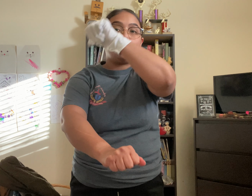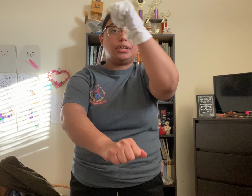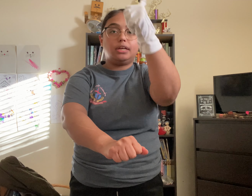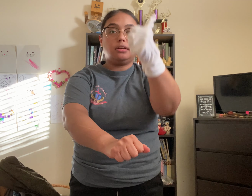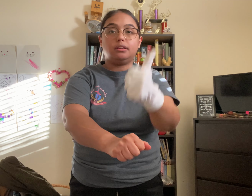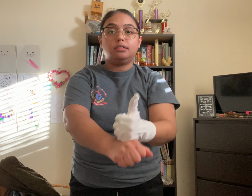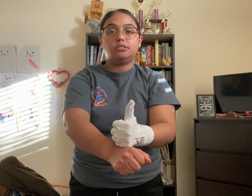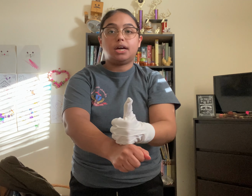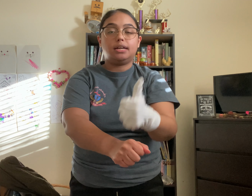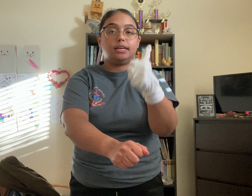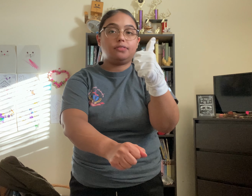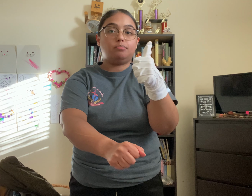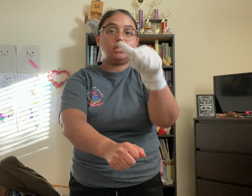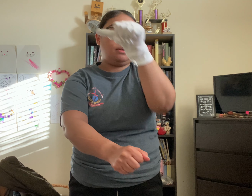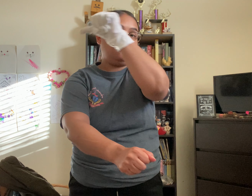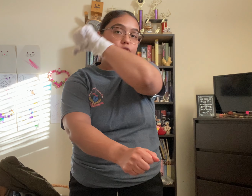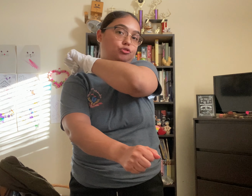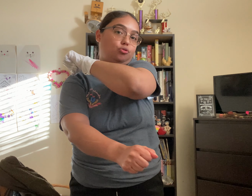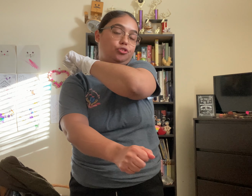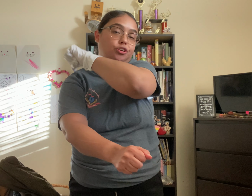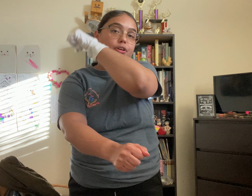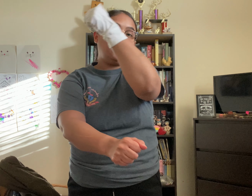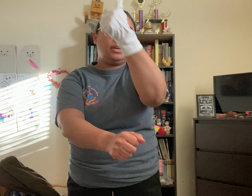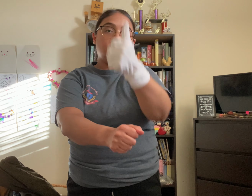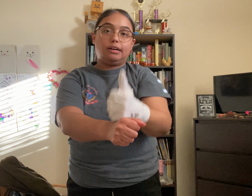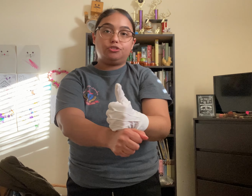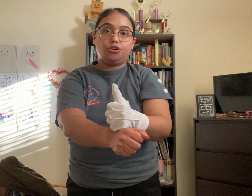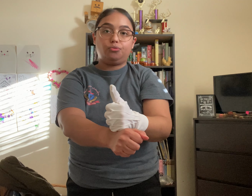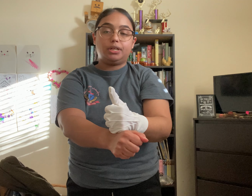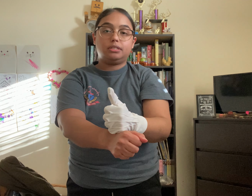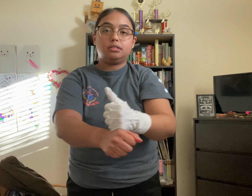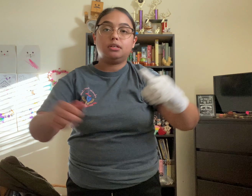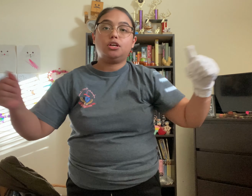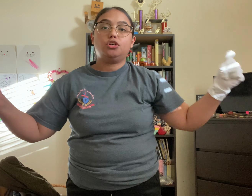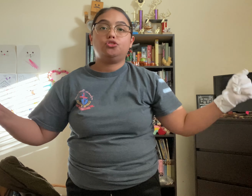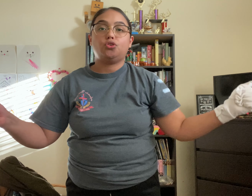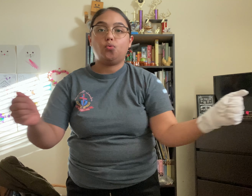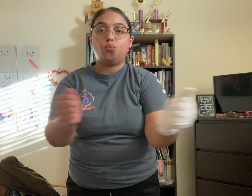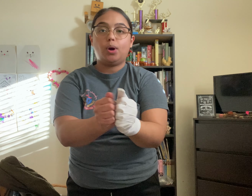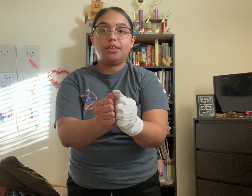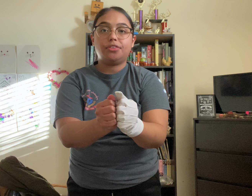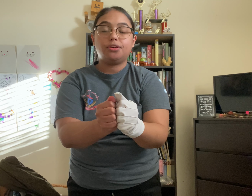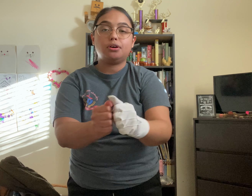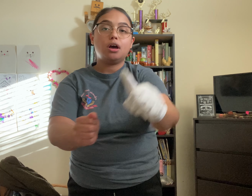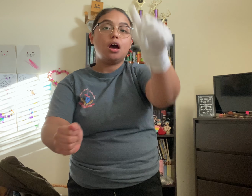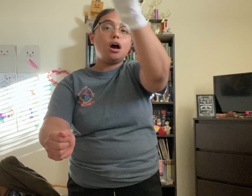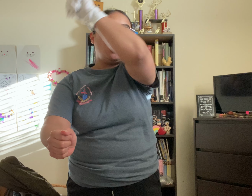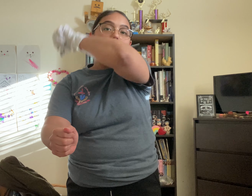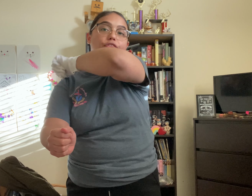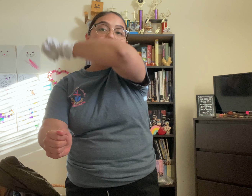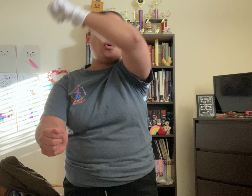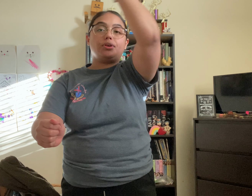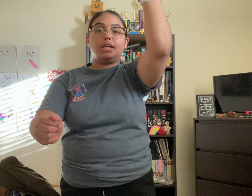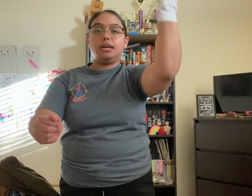authority. It's kind of like thumbs up from shoulder down to your wrist. So with authority,